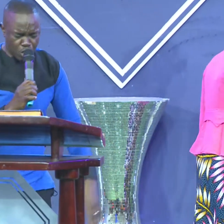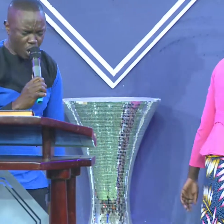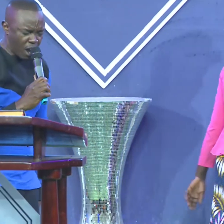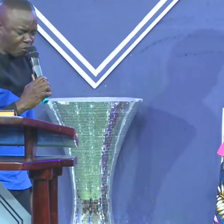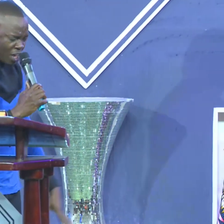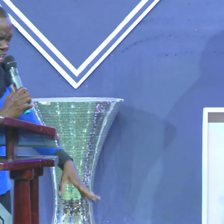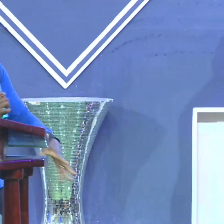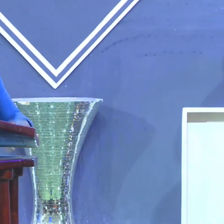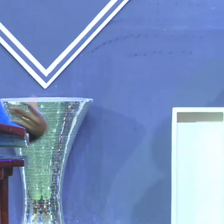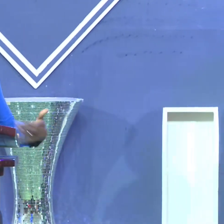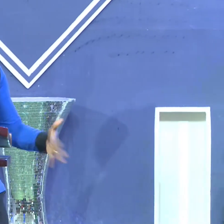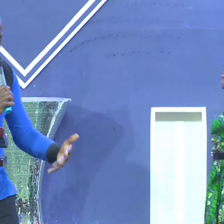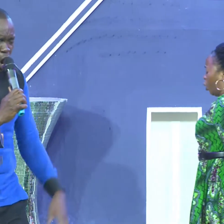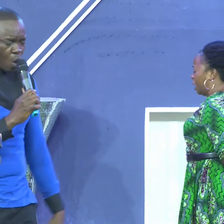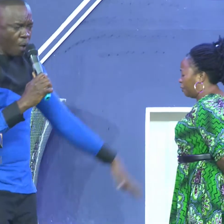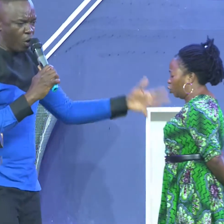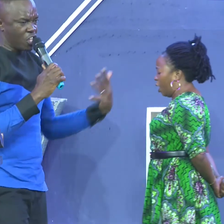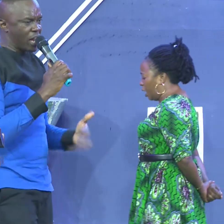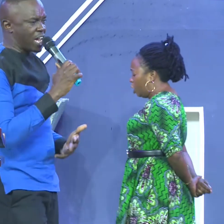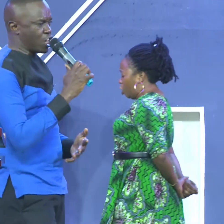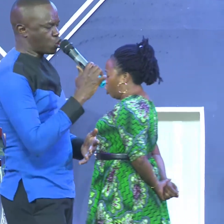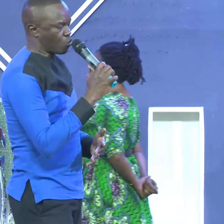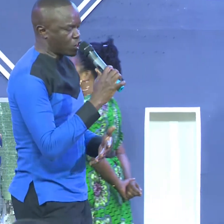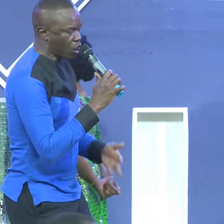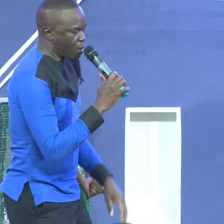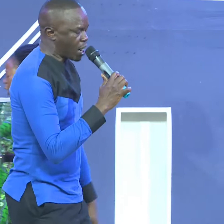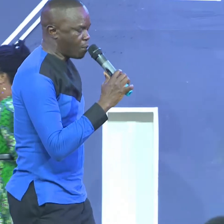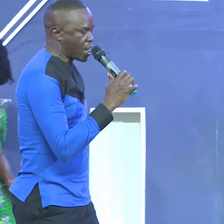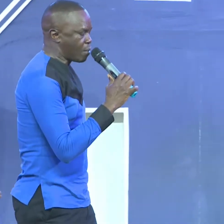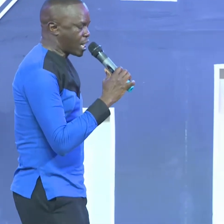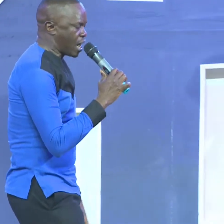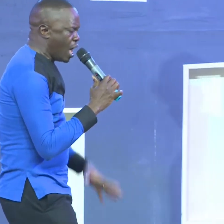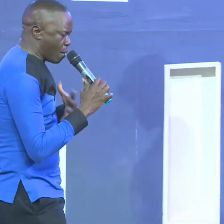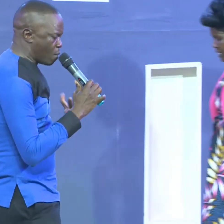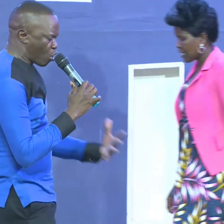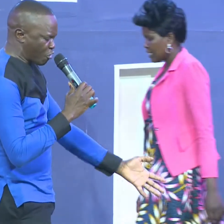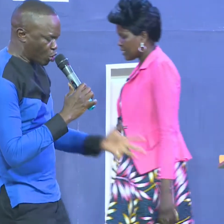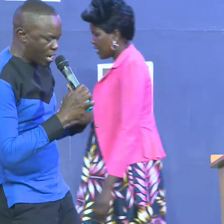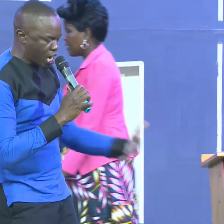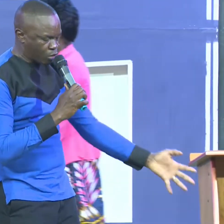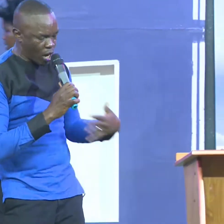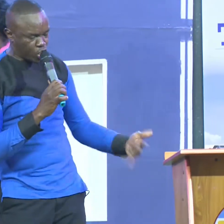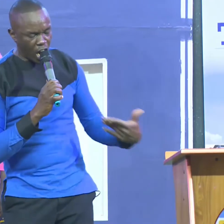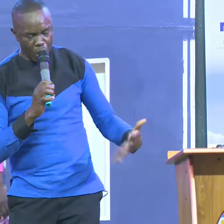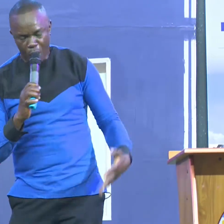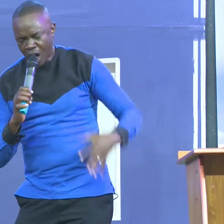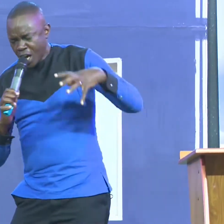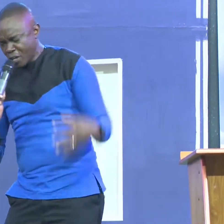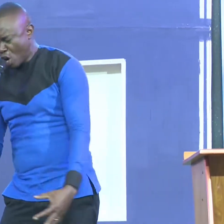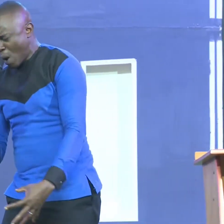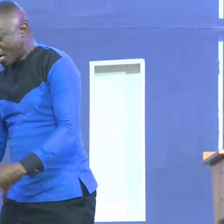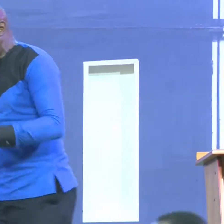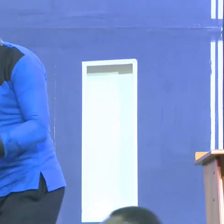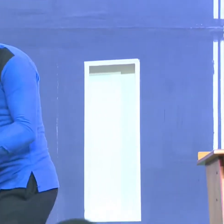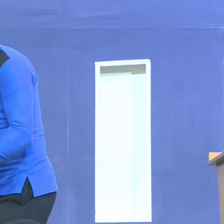mu maso gaffe nayo olwalero mu linnya lya Yesu Kristo kabaka bakabaka abamu kaffe tubadde nga twakyalibwa